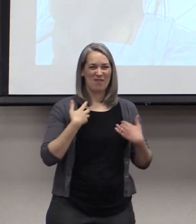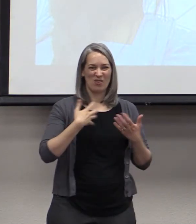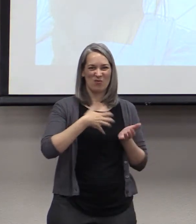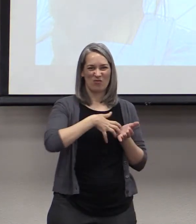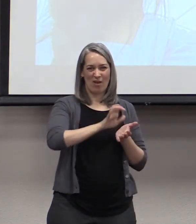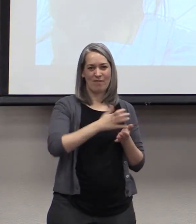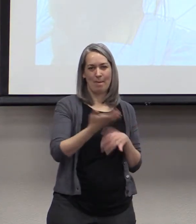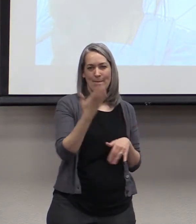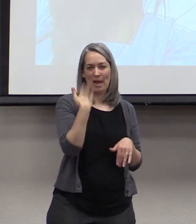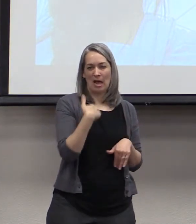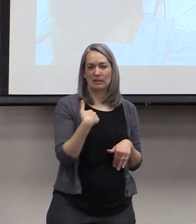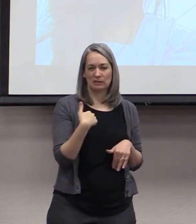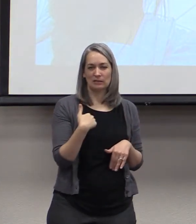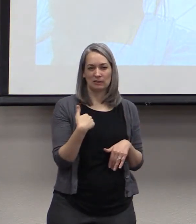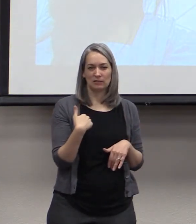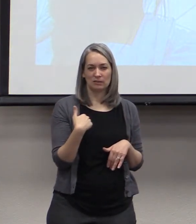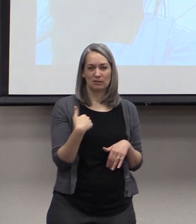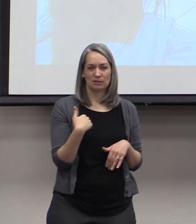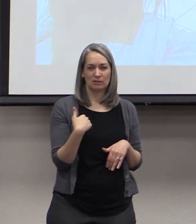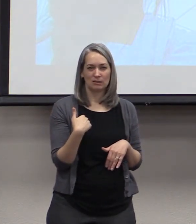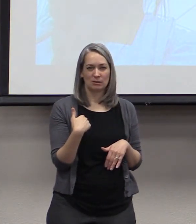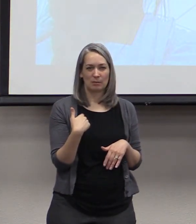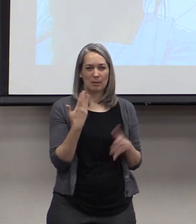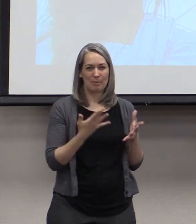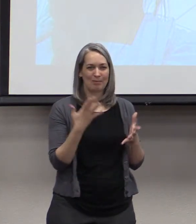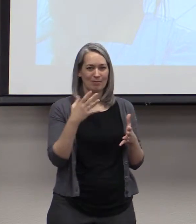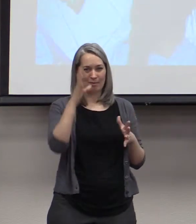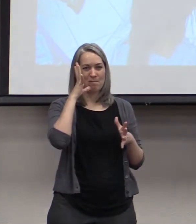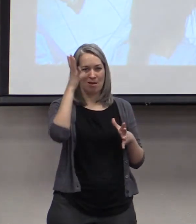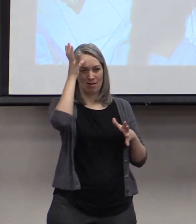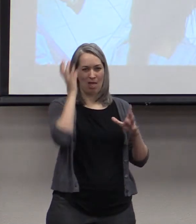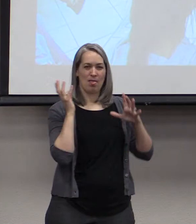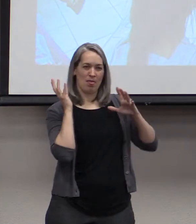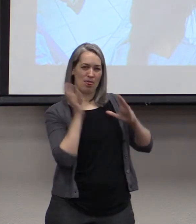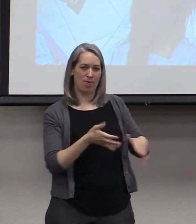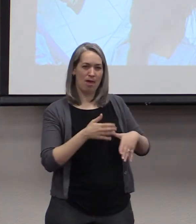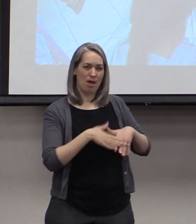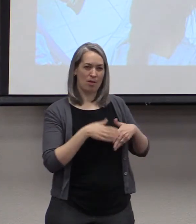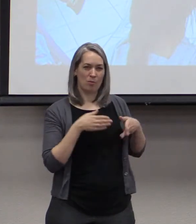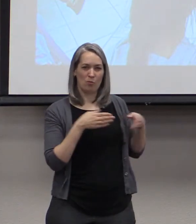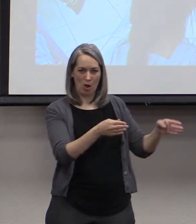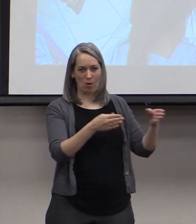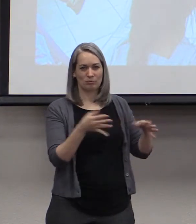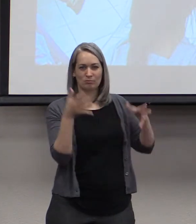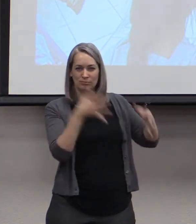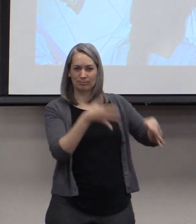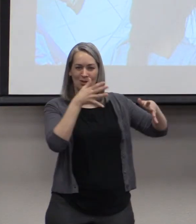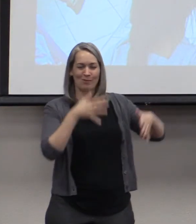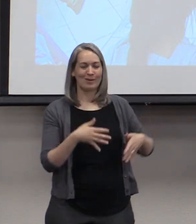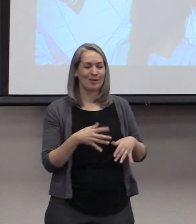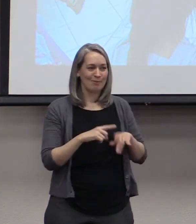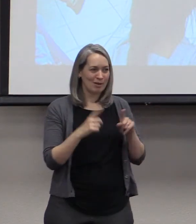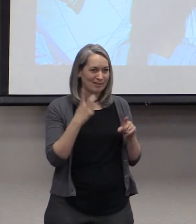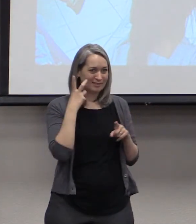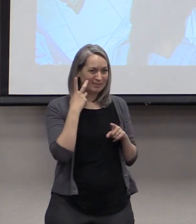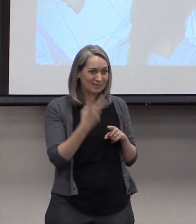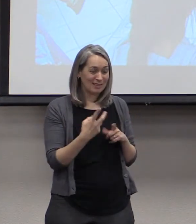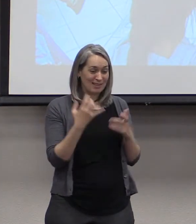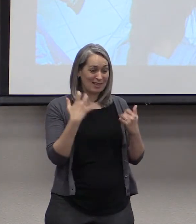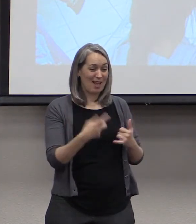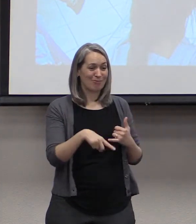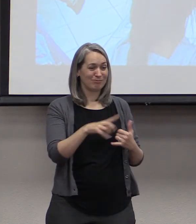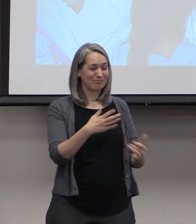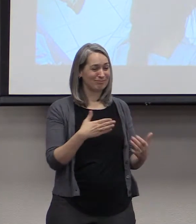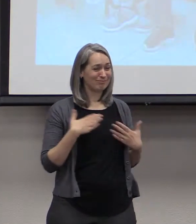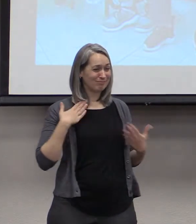past. Things like being just abandoned by their parents on the side of the road. But to be able to see the place that they're in now